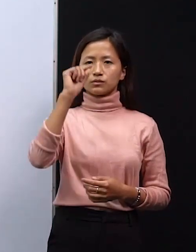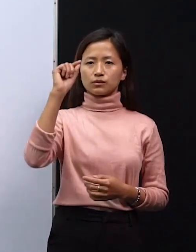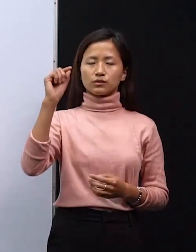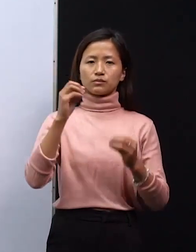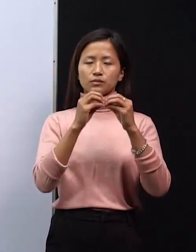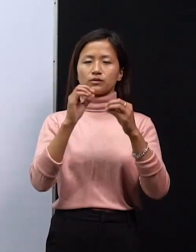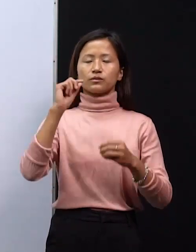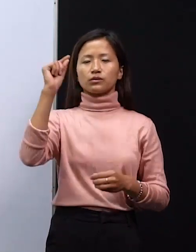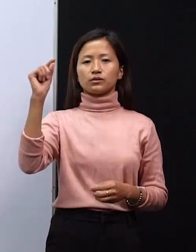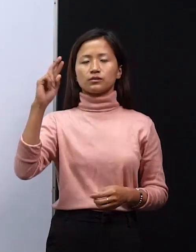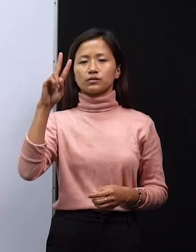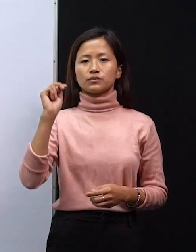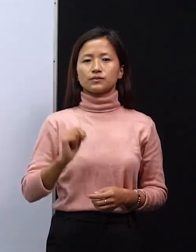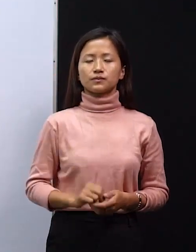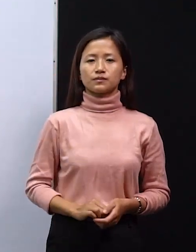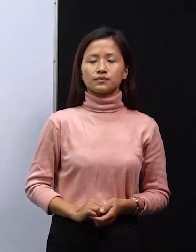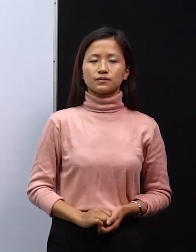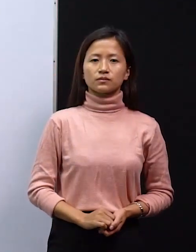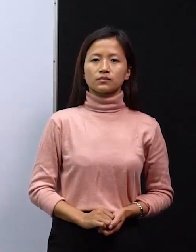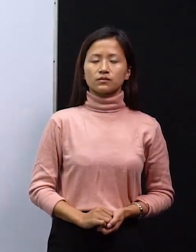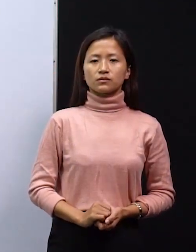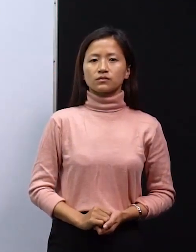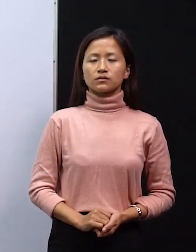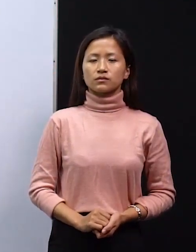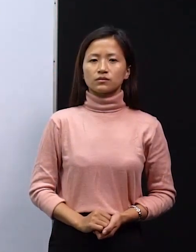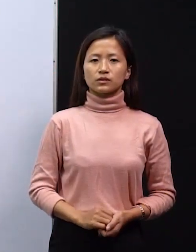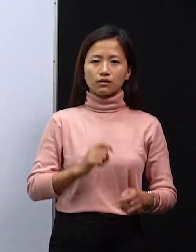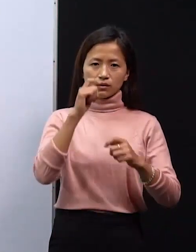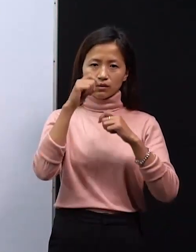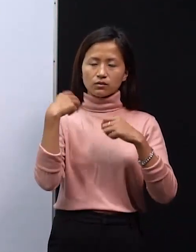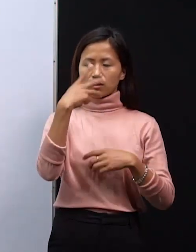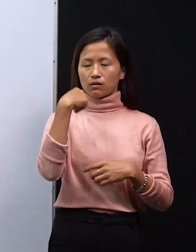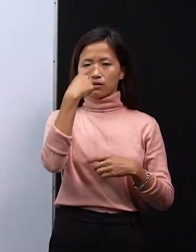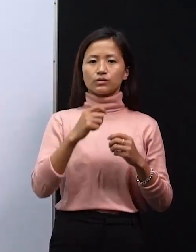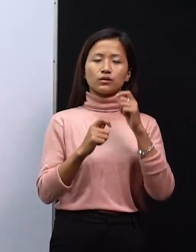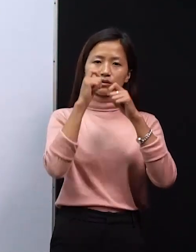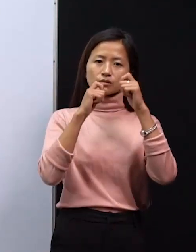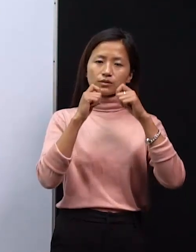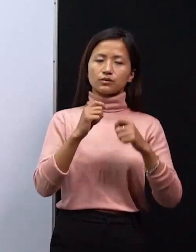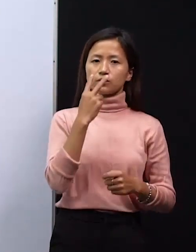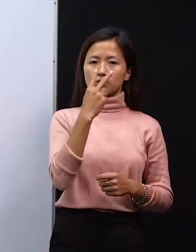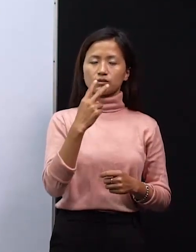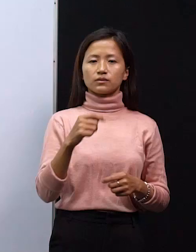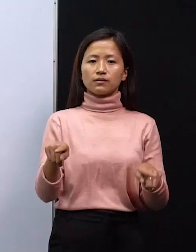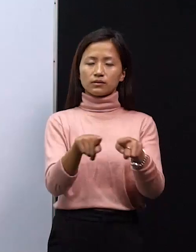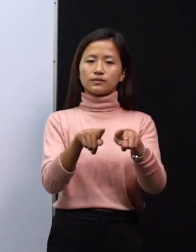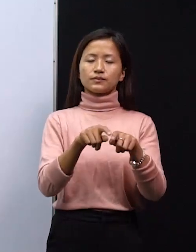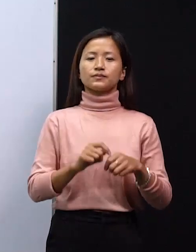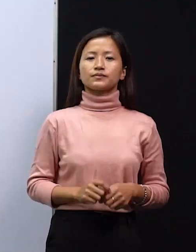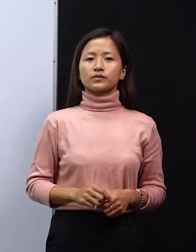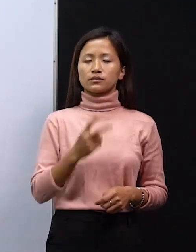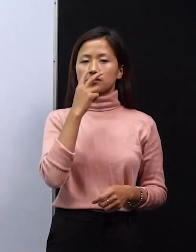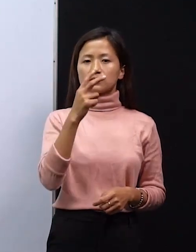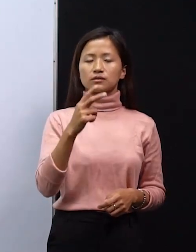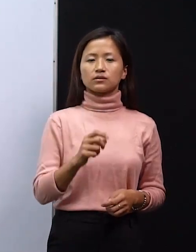2. So this is how your expression will look like now. So here you check whichever can